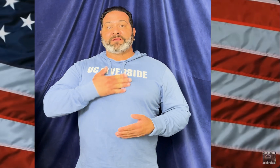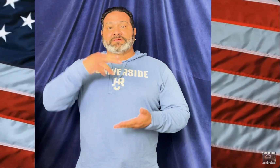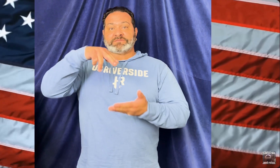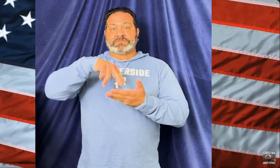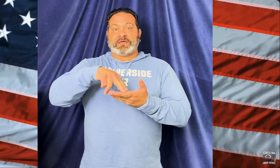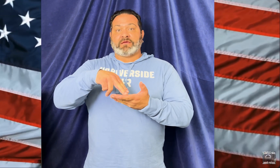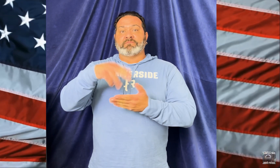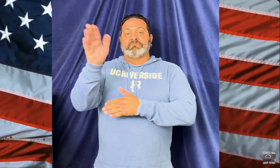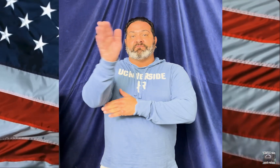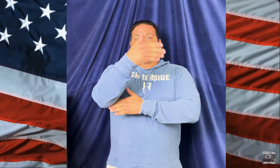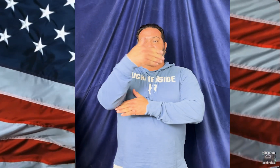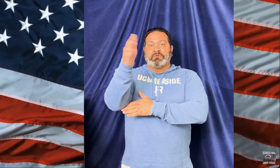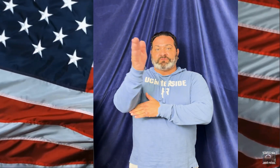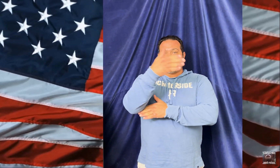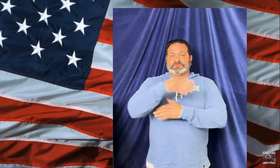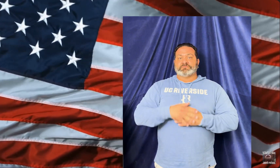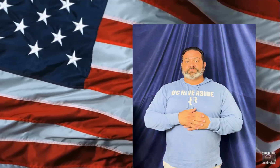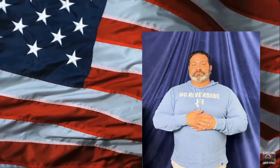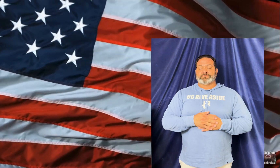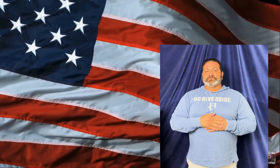Please stand for the Pledge of Allegiance.